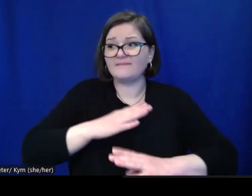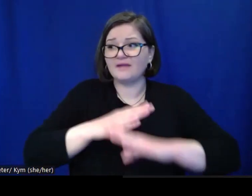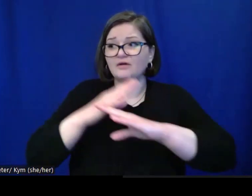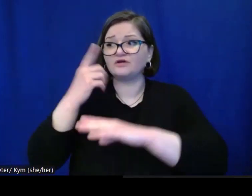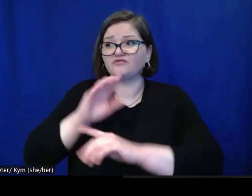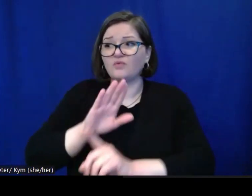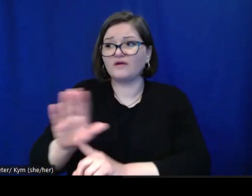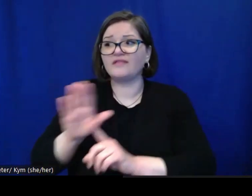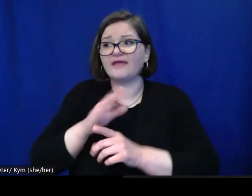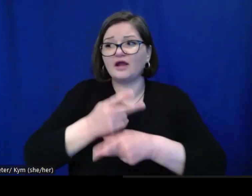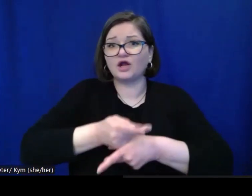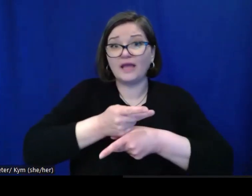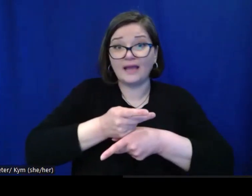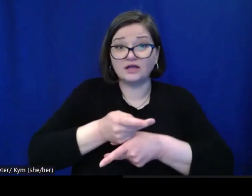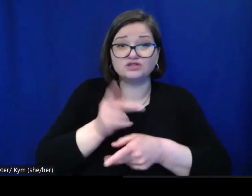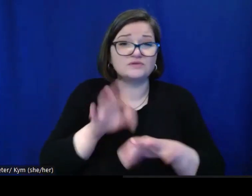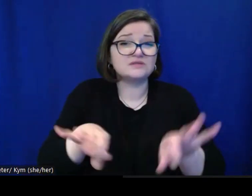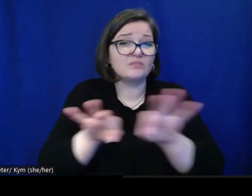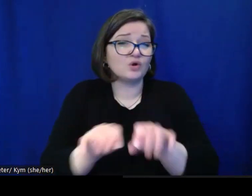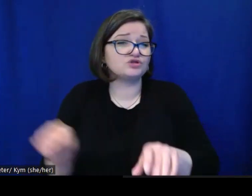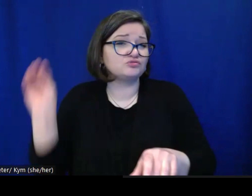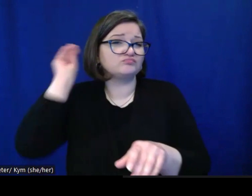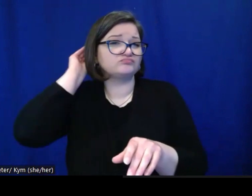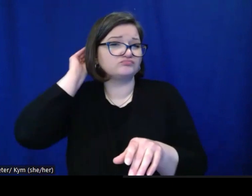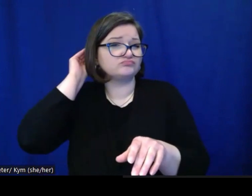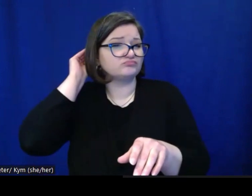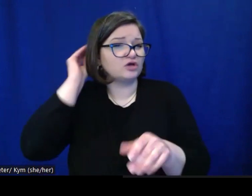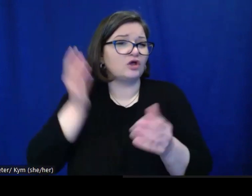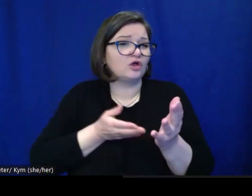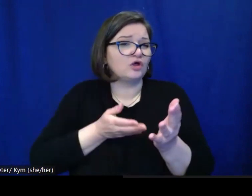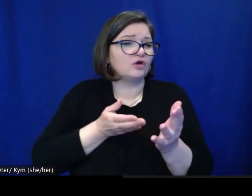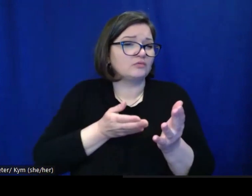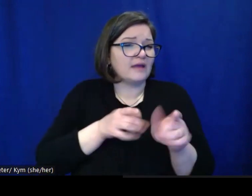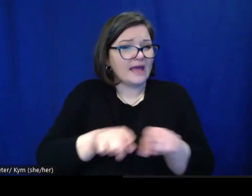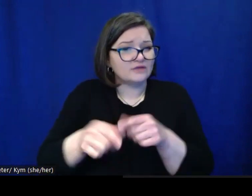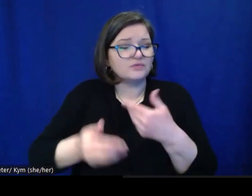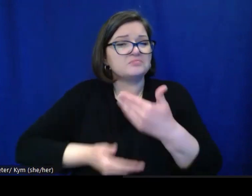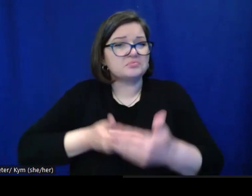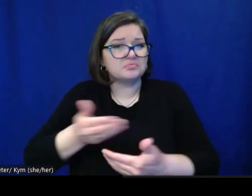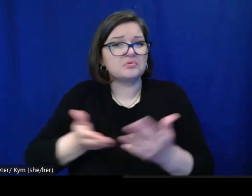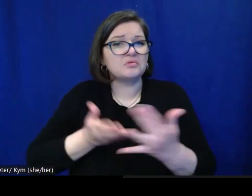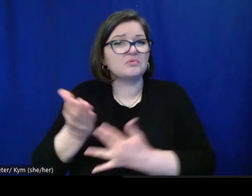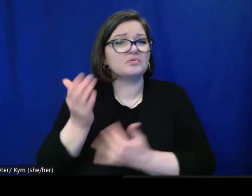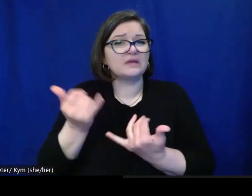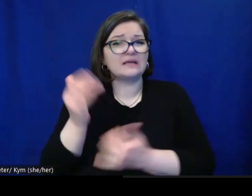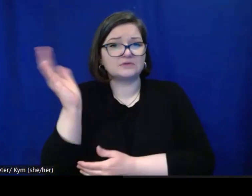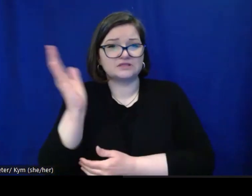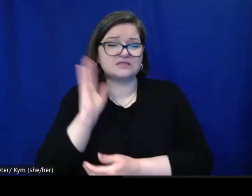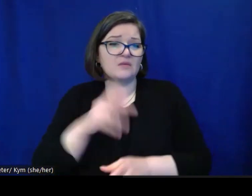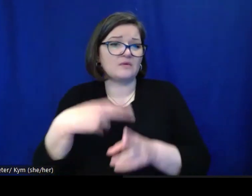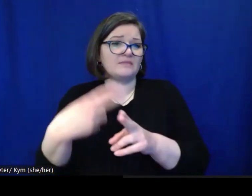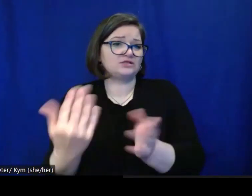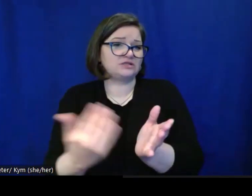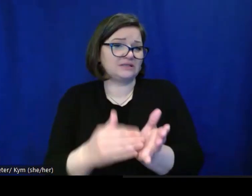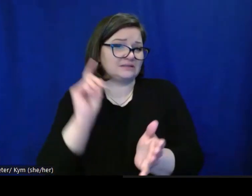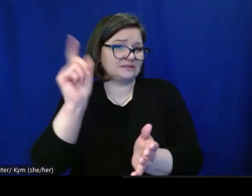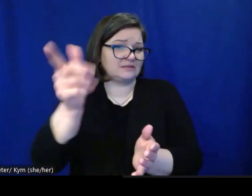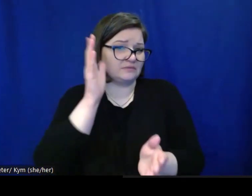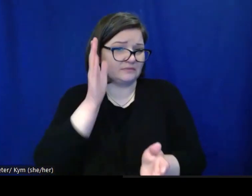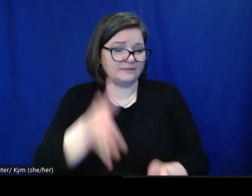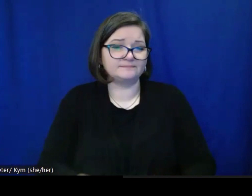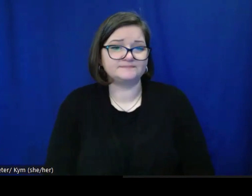Okay, so just keep that in mind as we're going through. I'm going to bring it up again as we continue to talk about